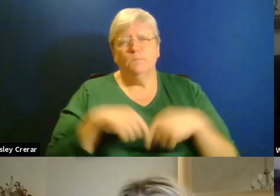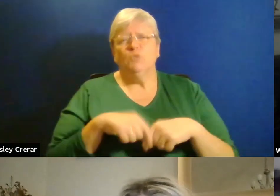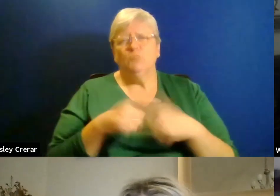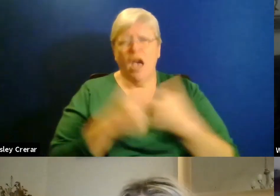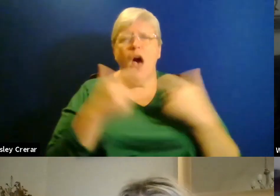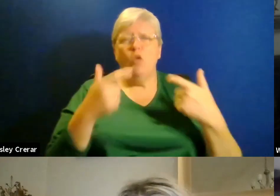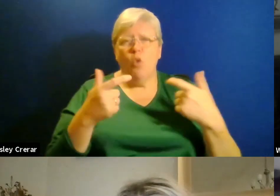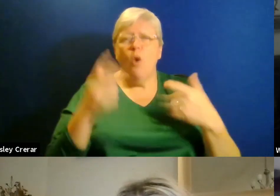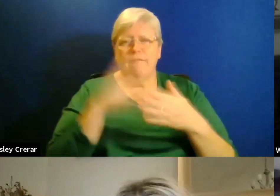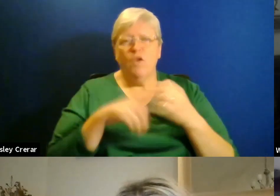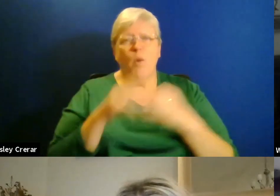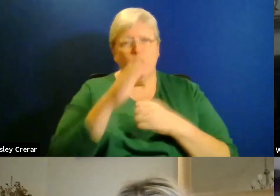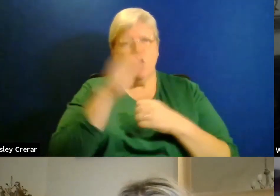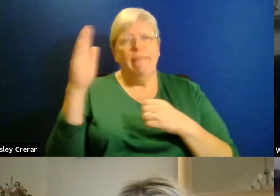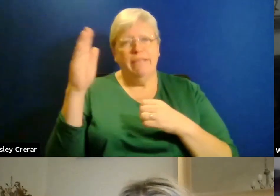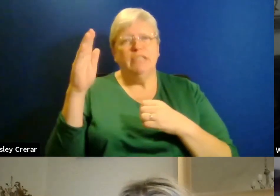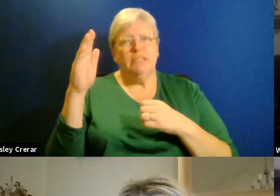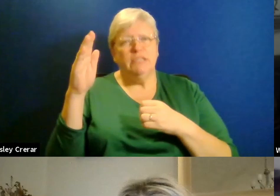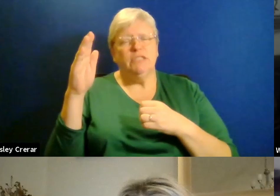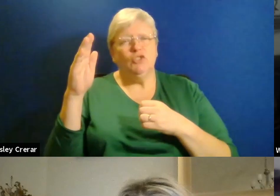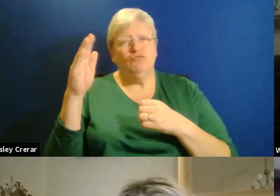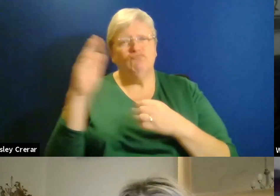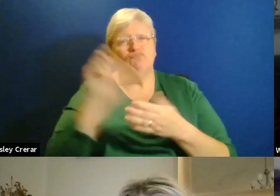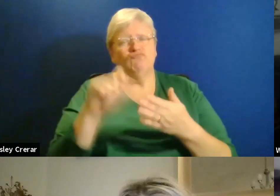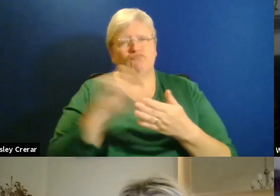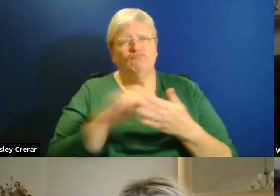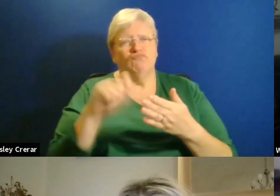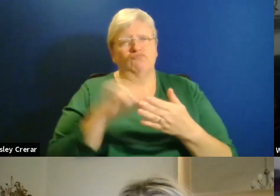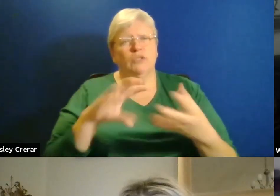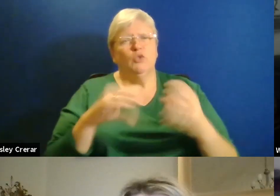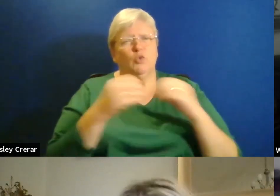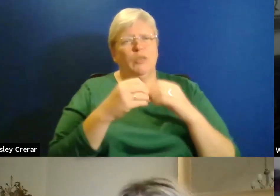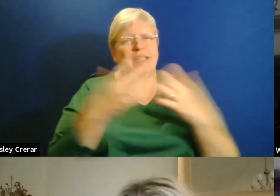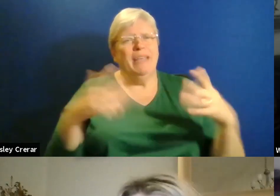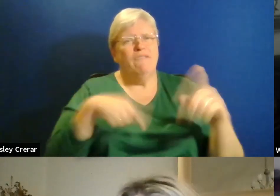of Northeast writers submitting, so it creates a good variety.